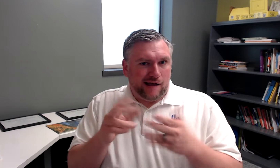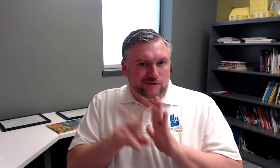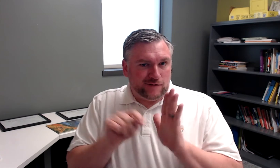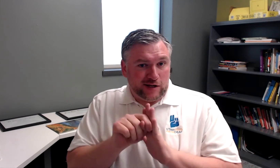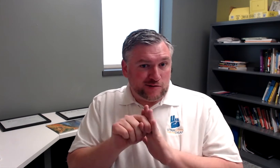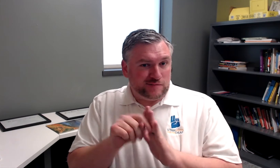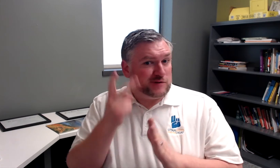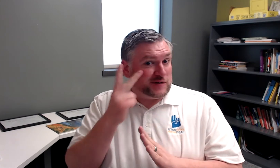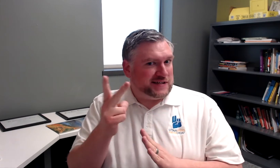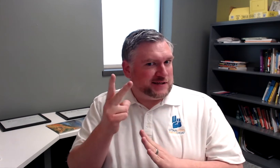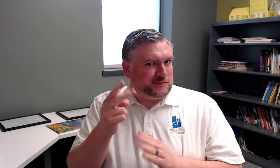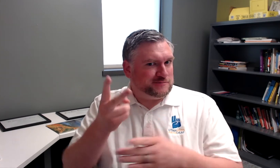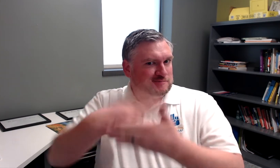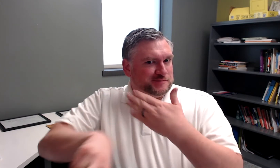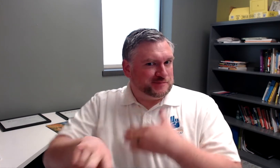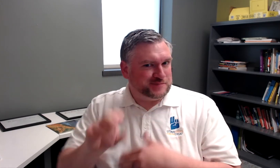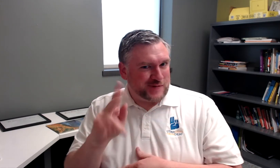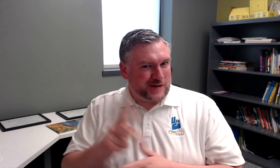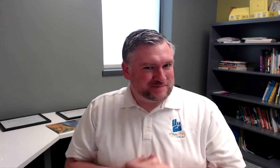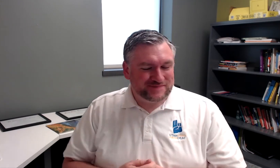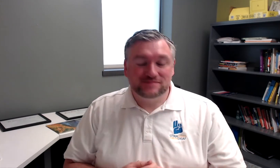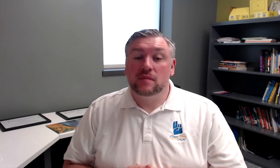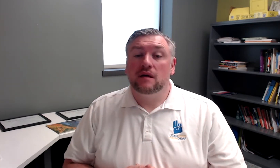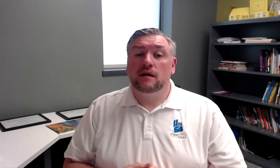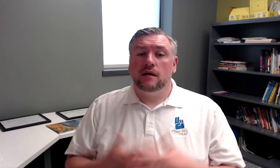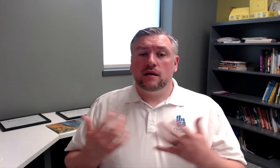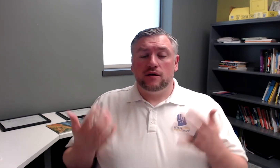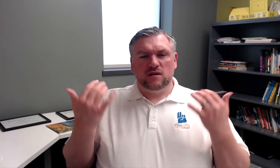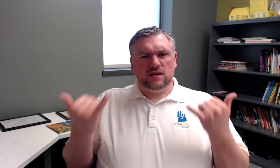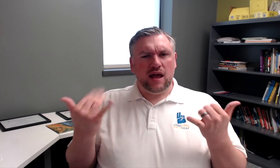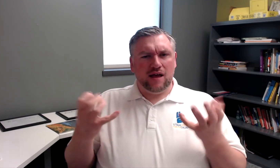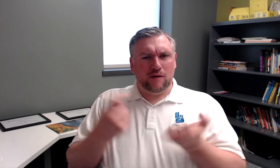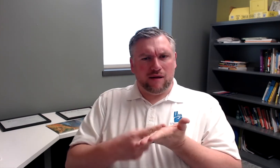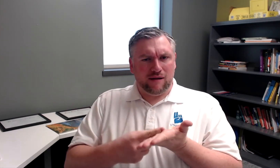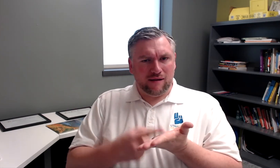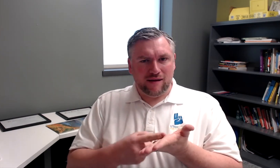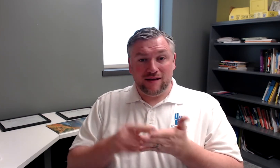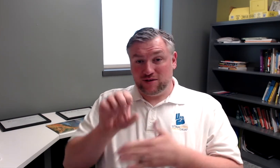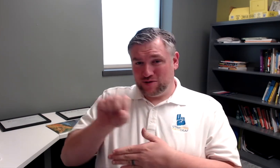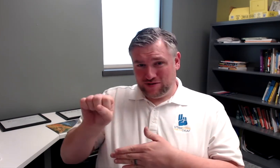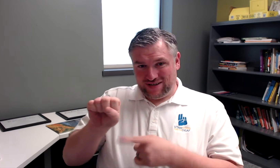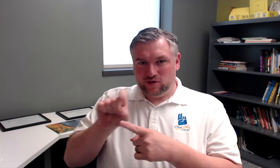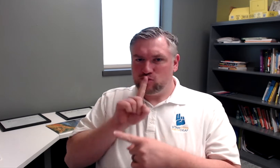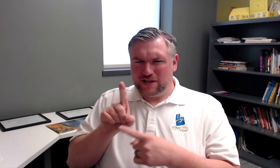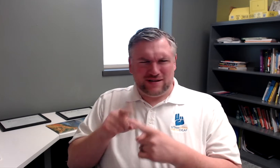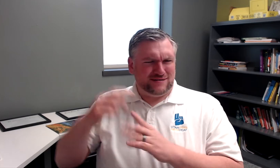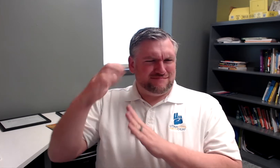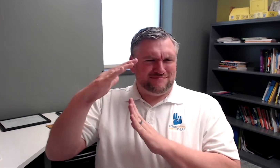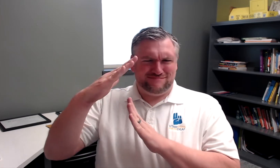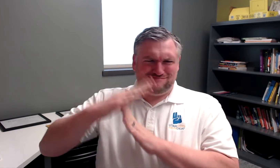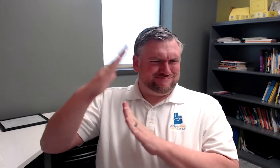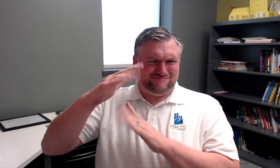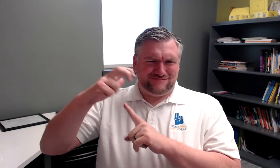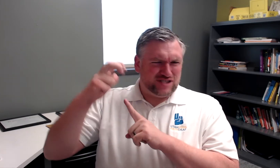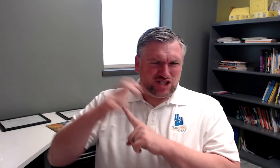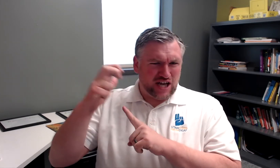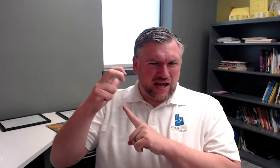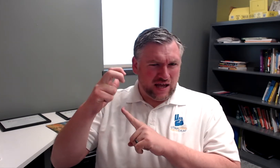we're not going to have an episode. So, I'll see you in 2 weeks. Now, I want to discuss social studies really is